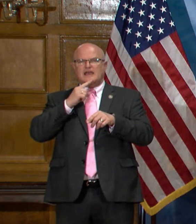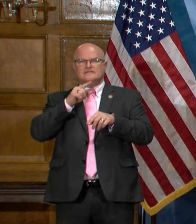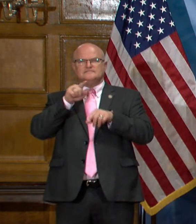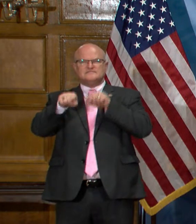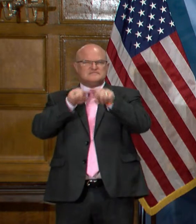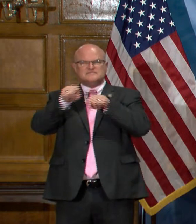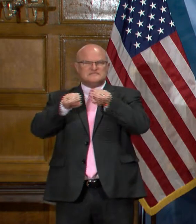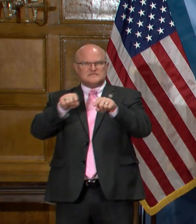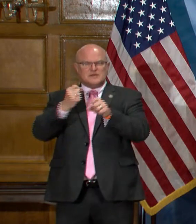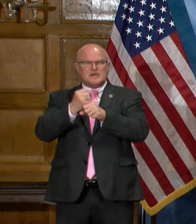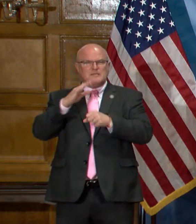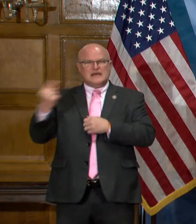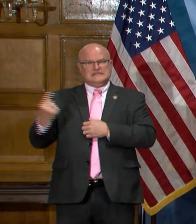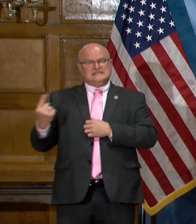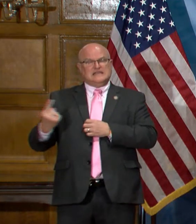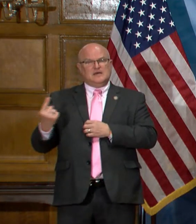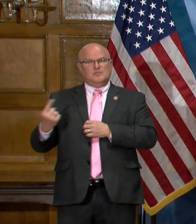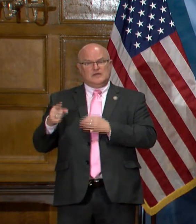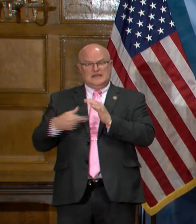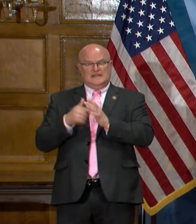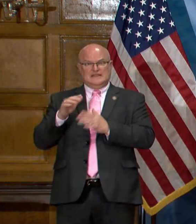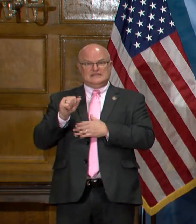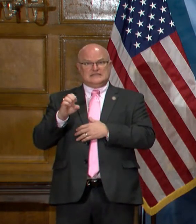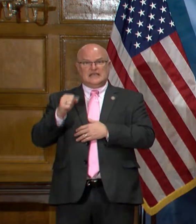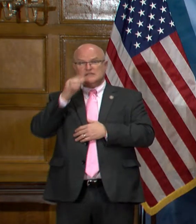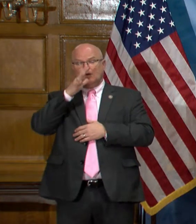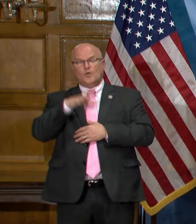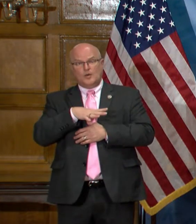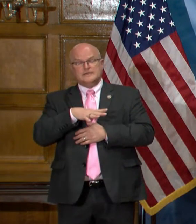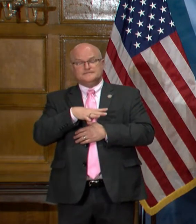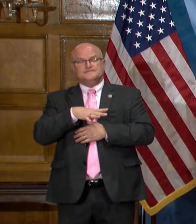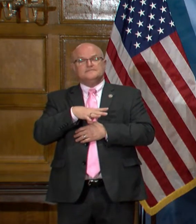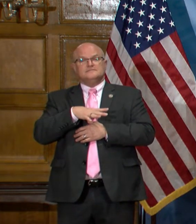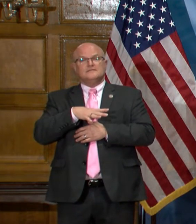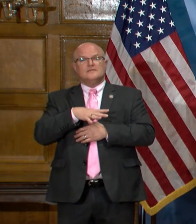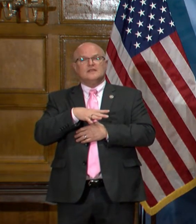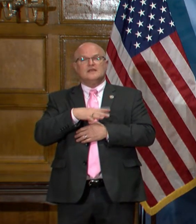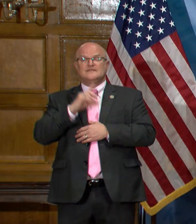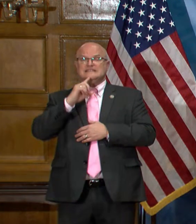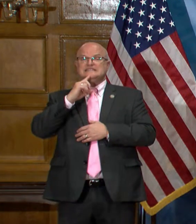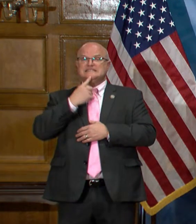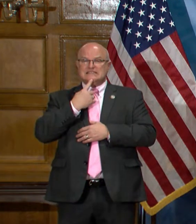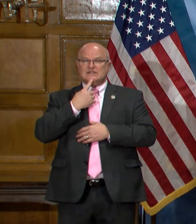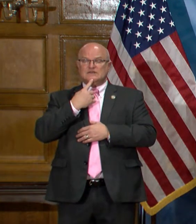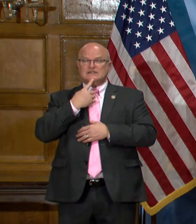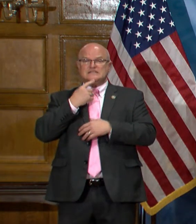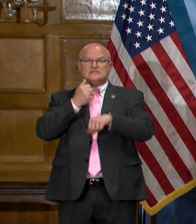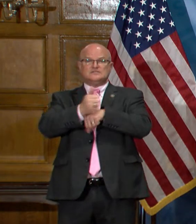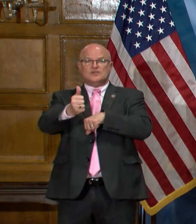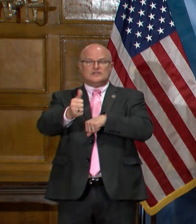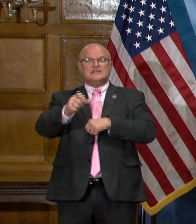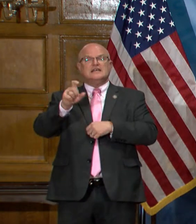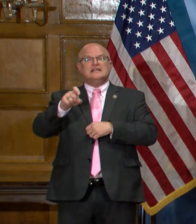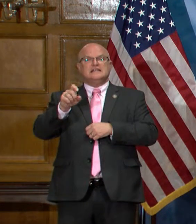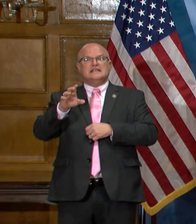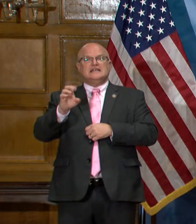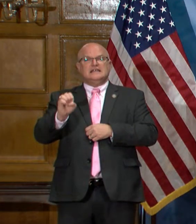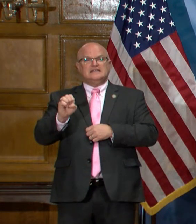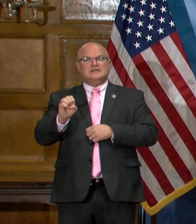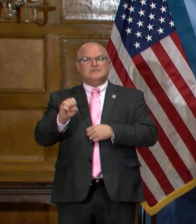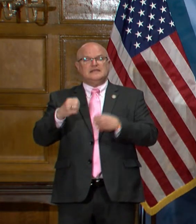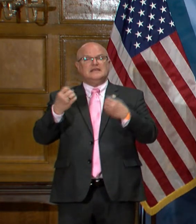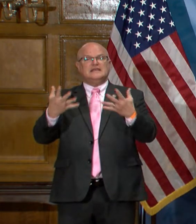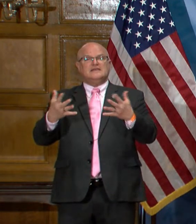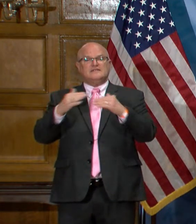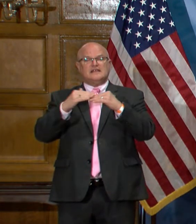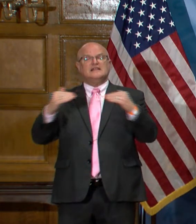made by someone, in this case a woman, very serious allegations, they need to be